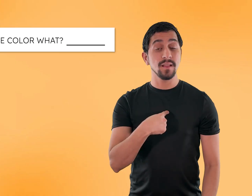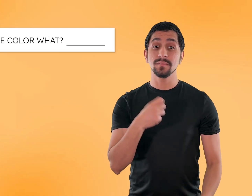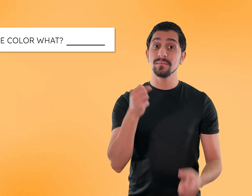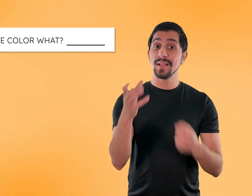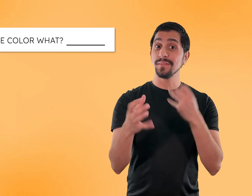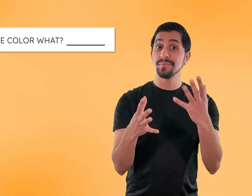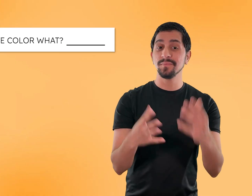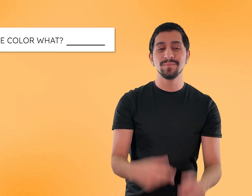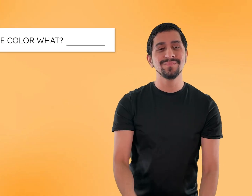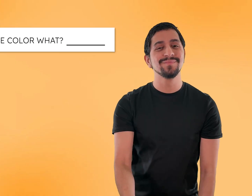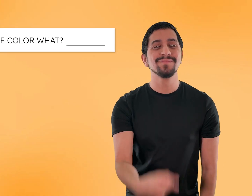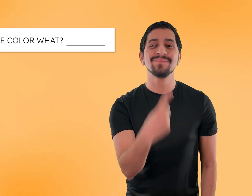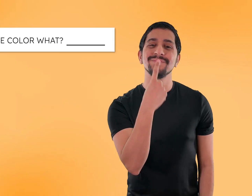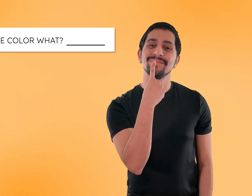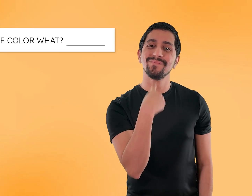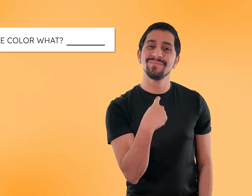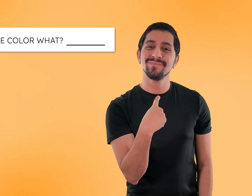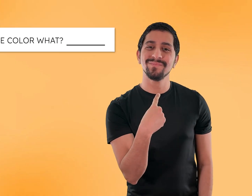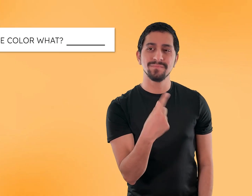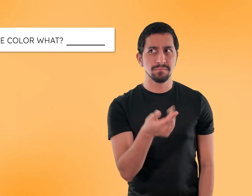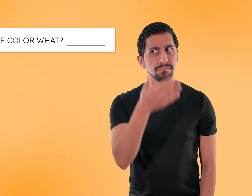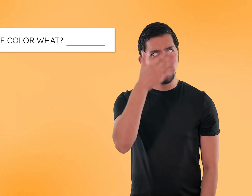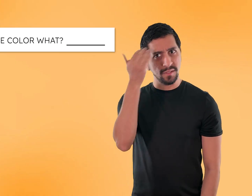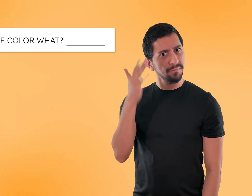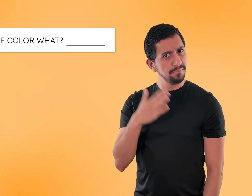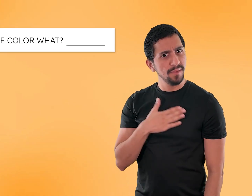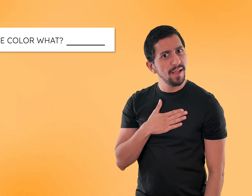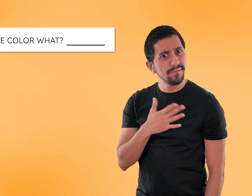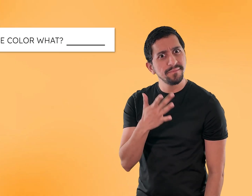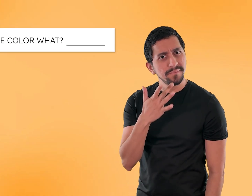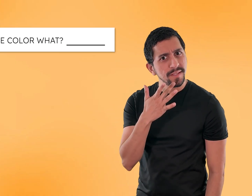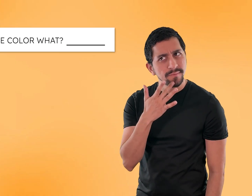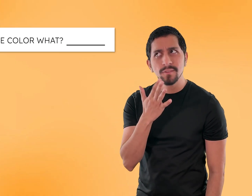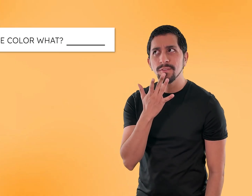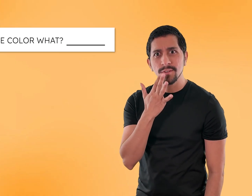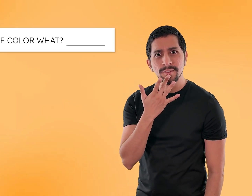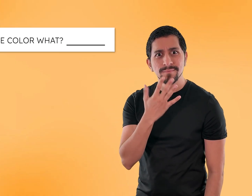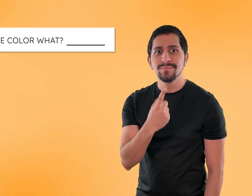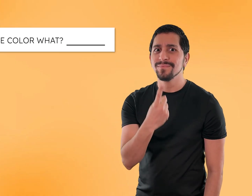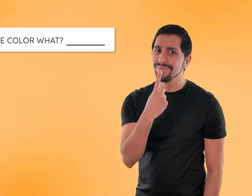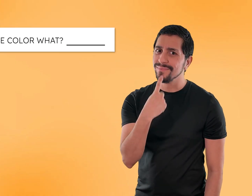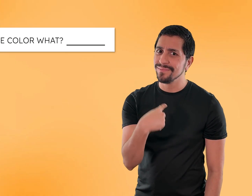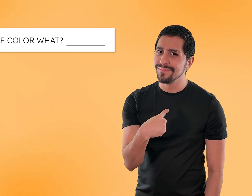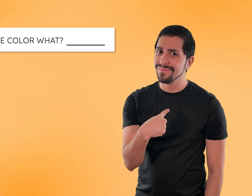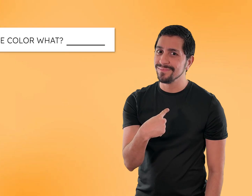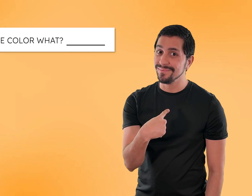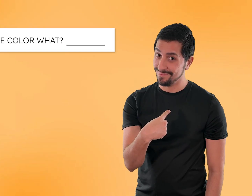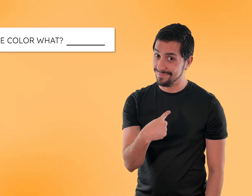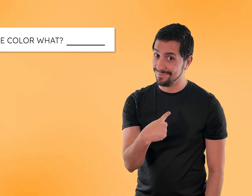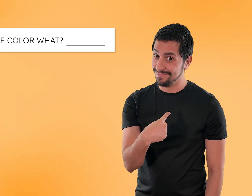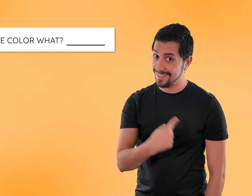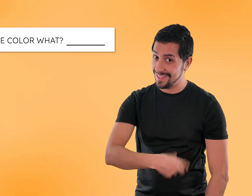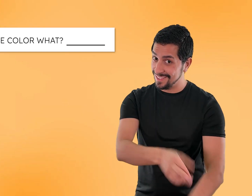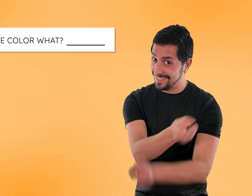I will be signing red because my favorite color is red.